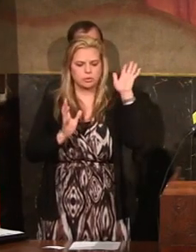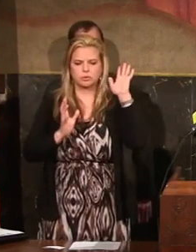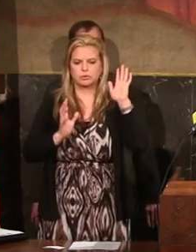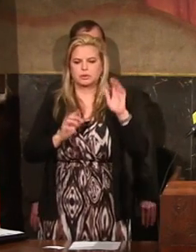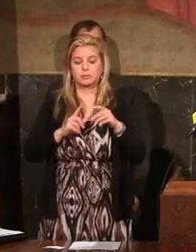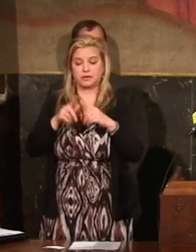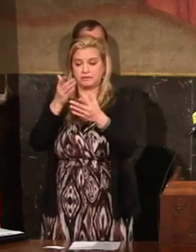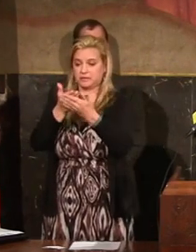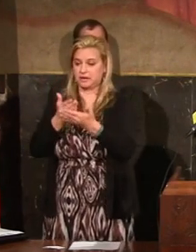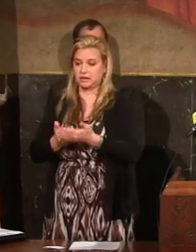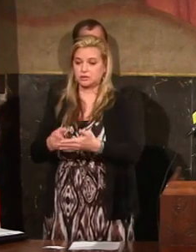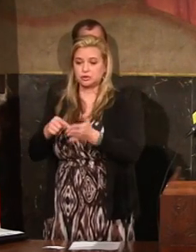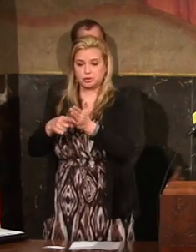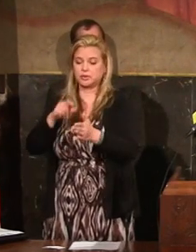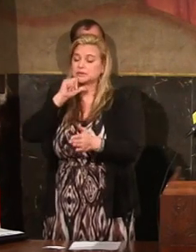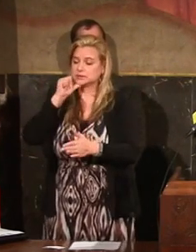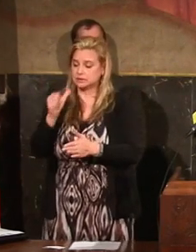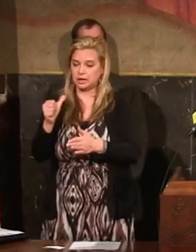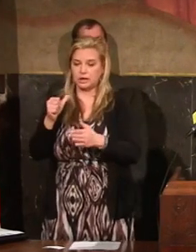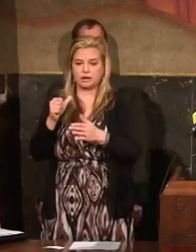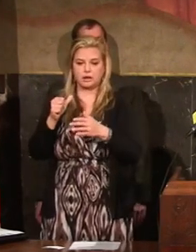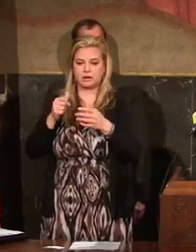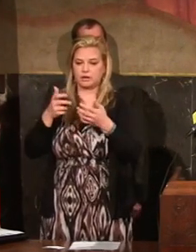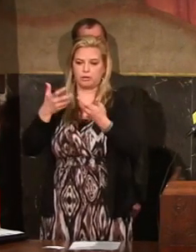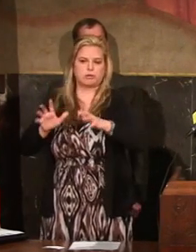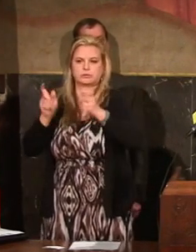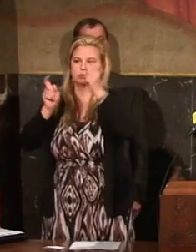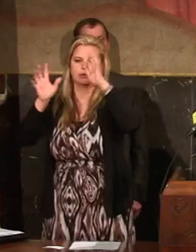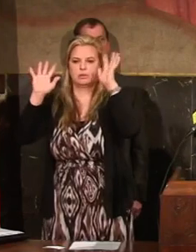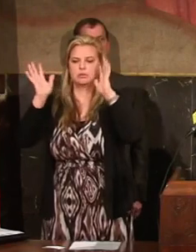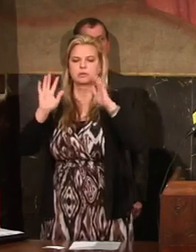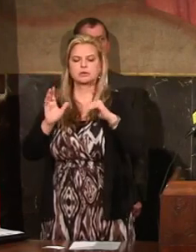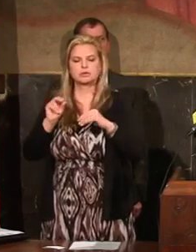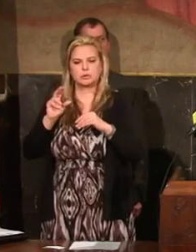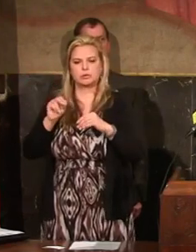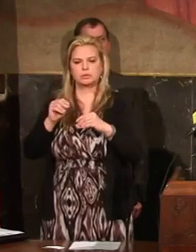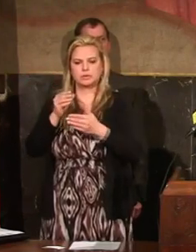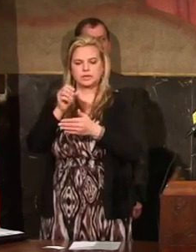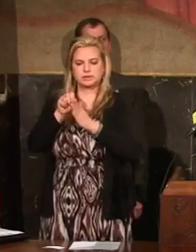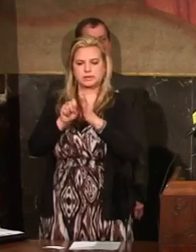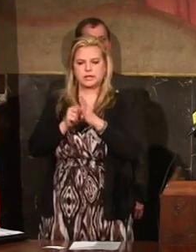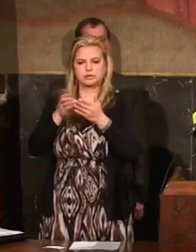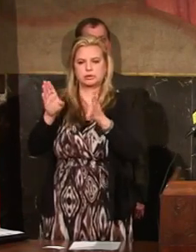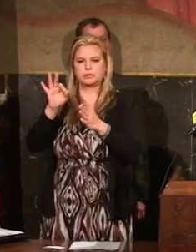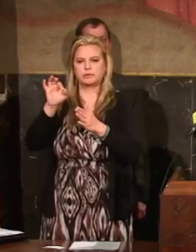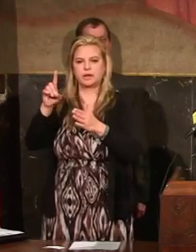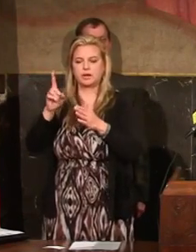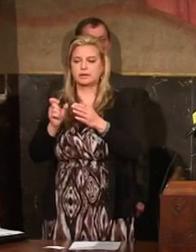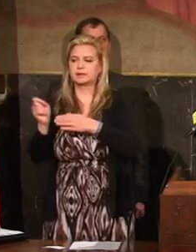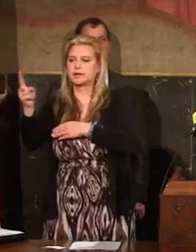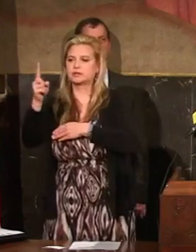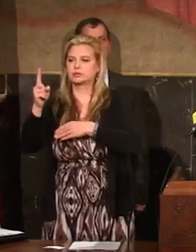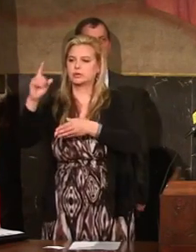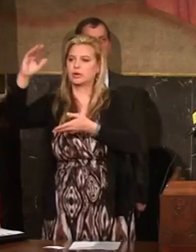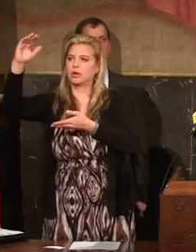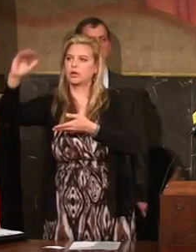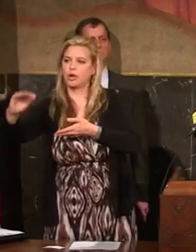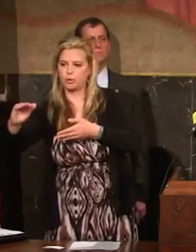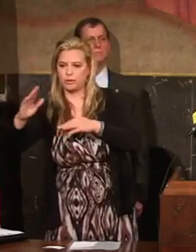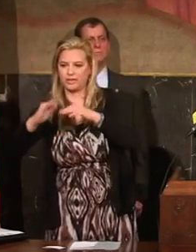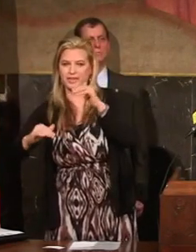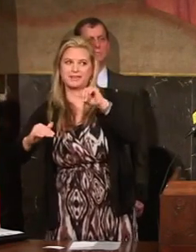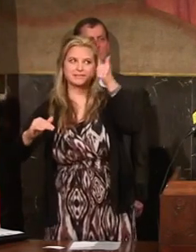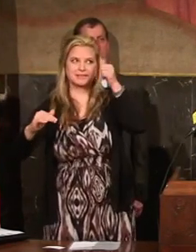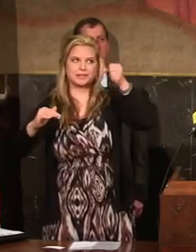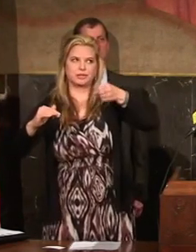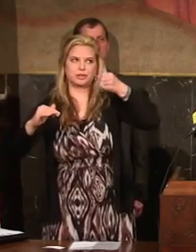story. Spending is not out of control in Louisiana. The state general fund next year is lower than it was 10 years ago, and